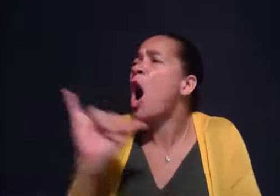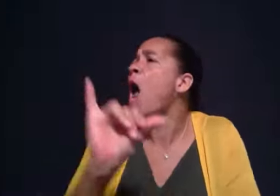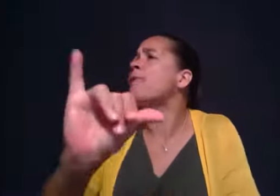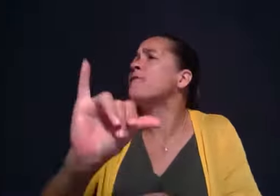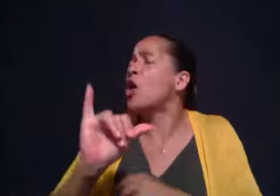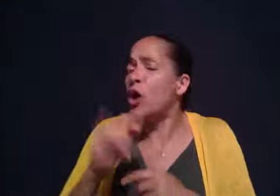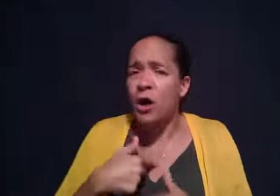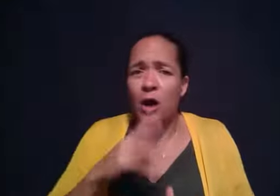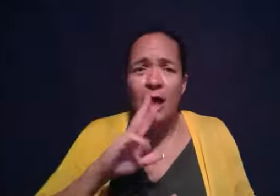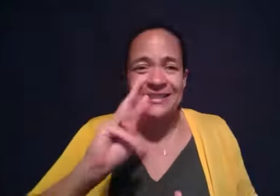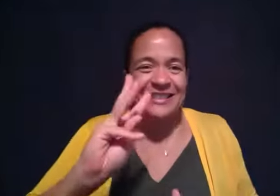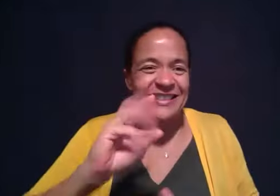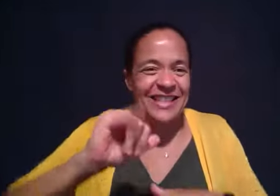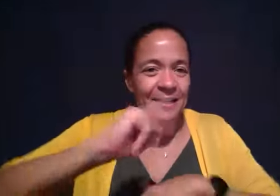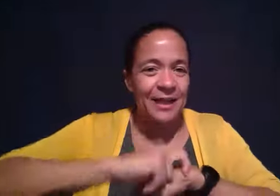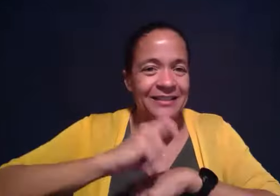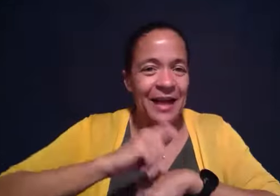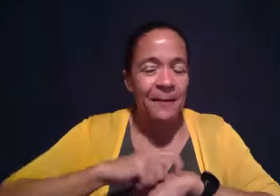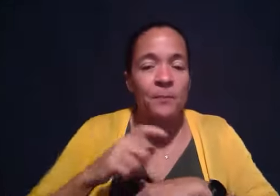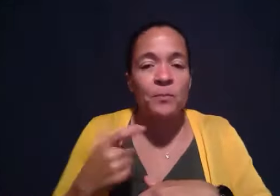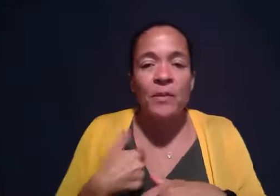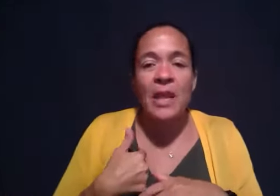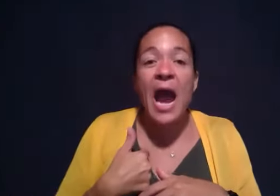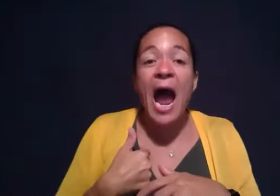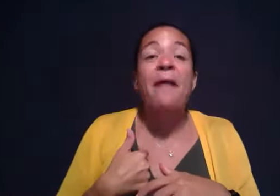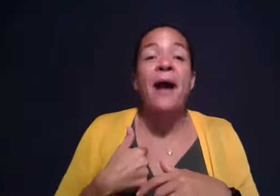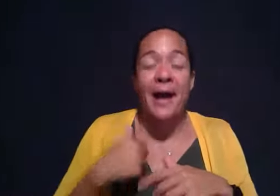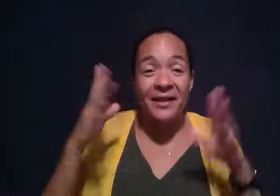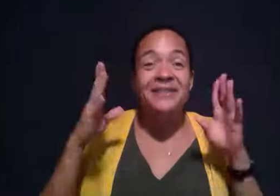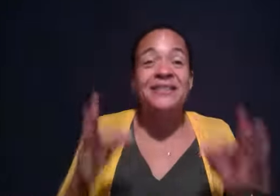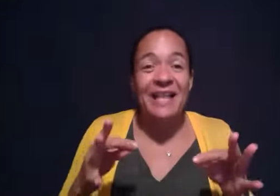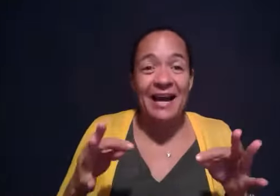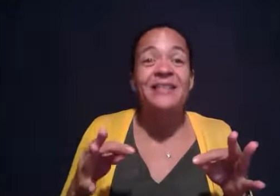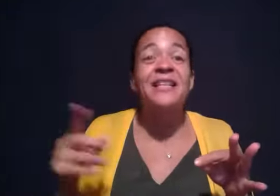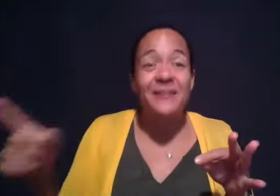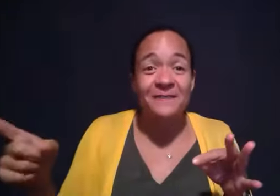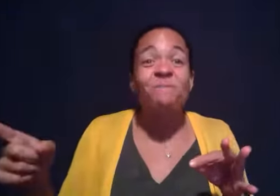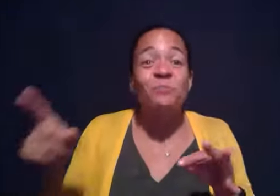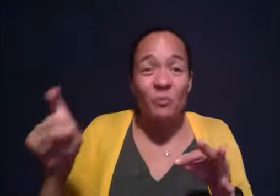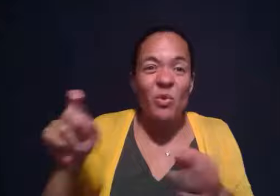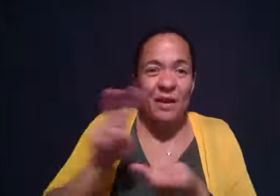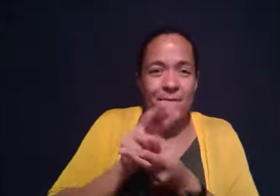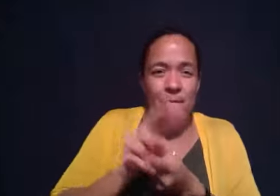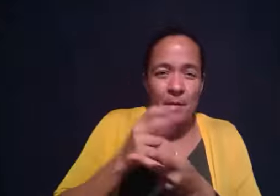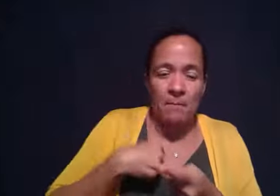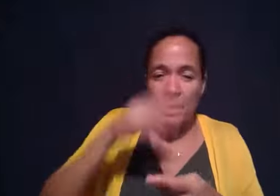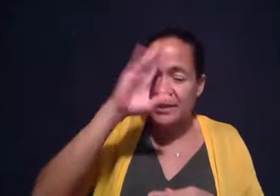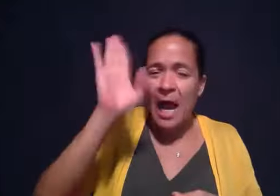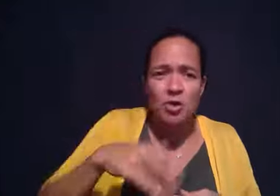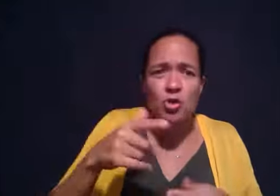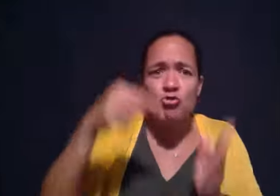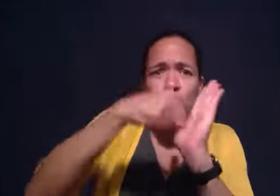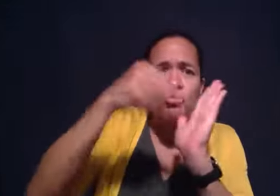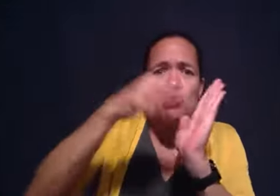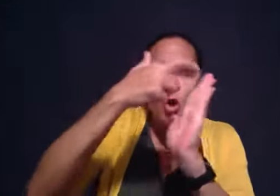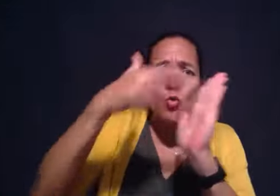that he's going to need to deflower me, because I knew that if we had sex, we'd have to get married. It's in the rules. And I mean, what could